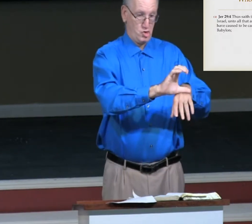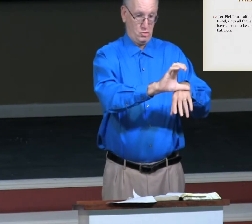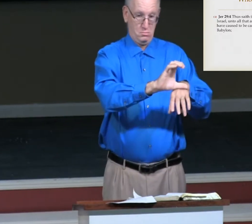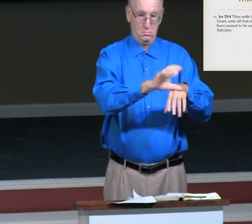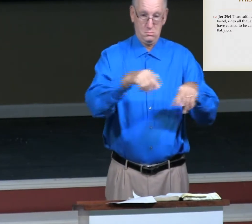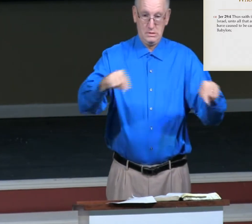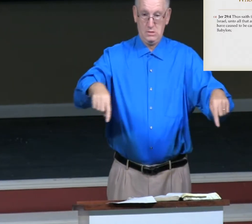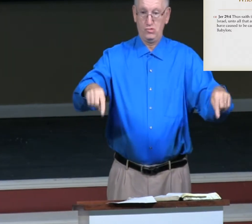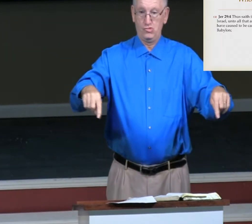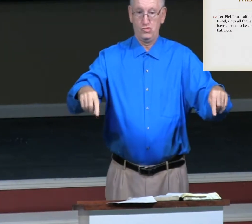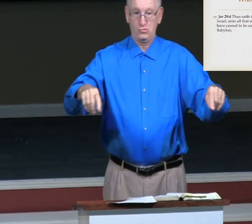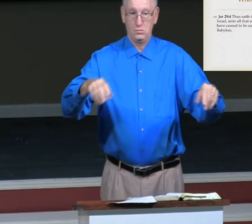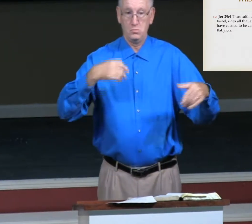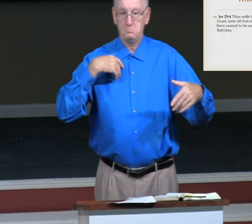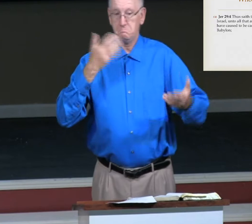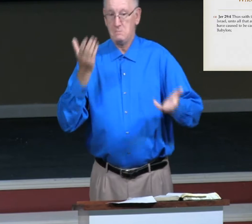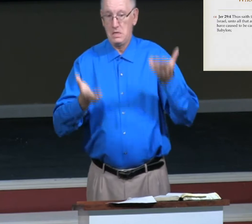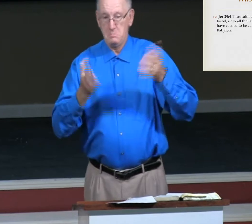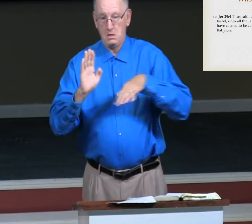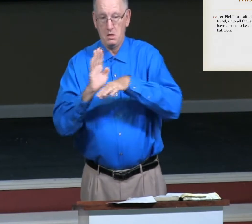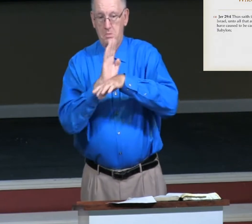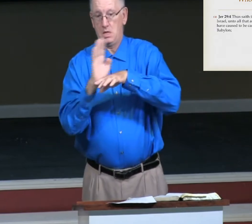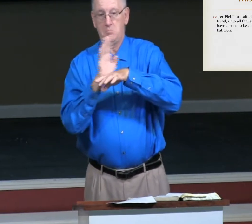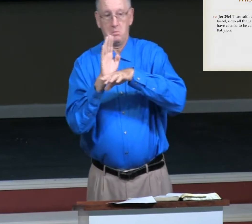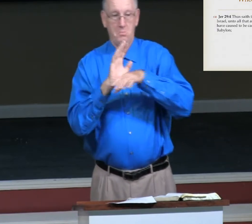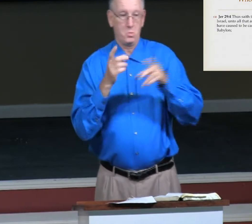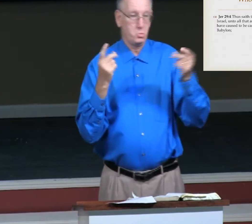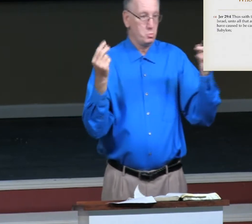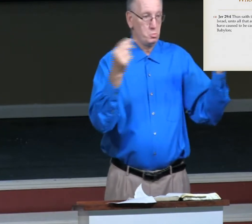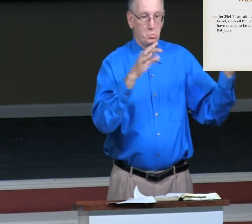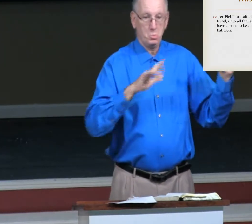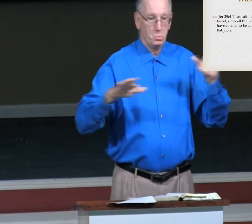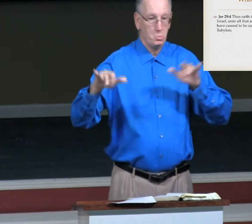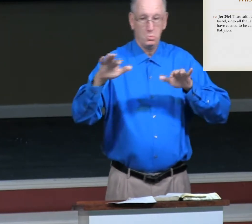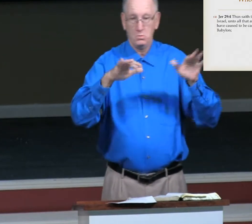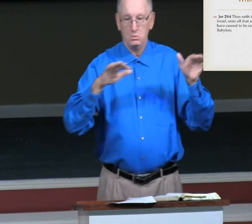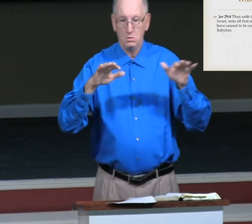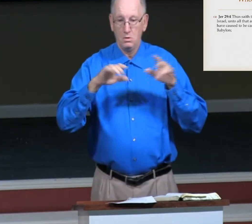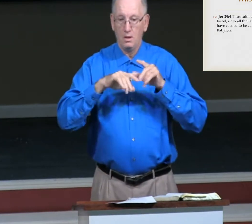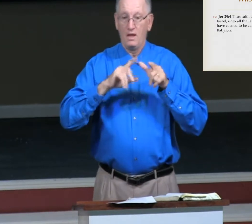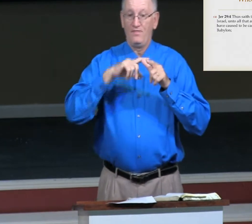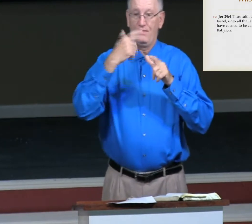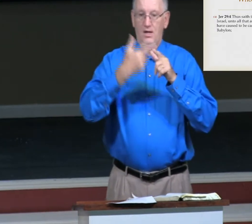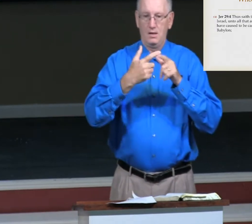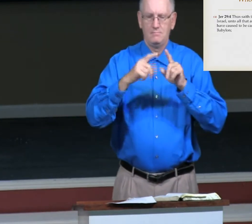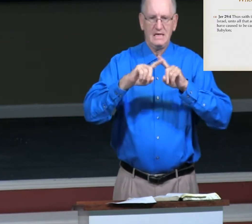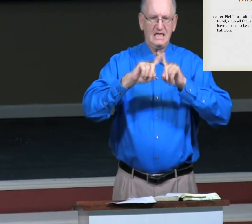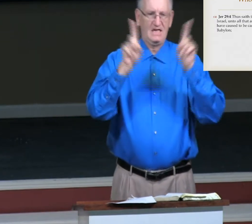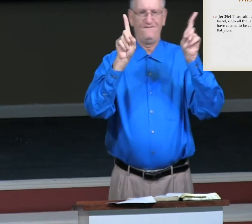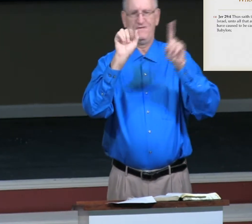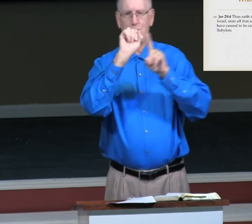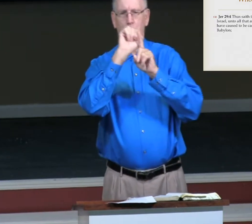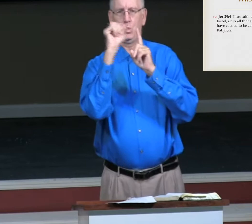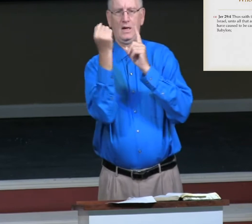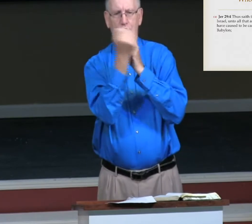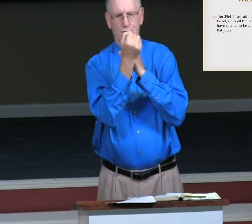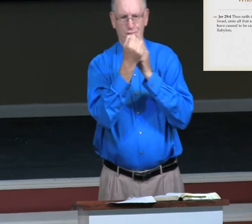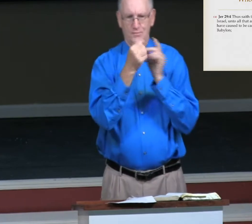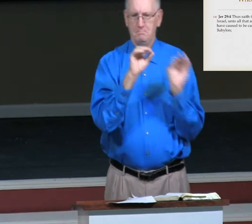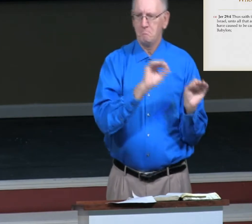So God had a plan for our church. You know, we may be busy and involved in doing stuff, and then a